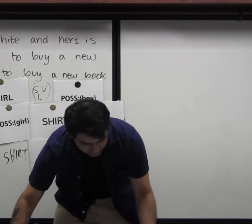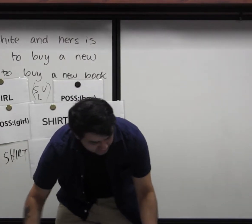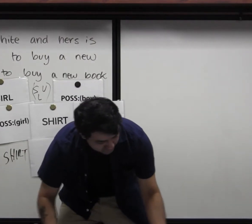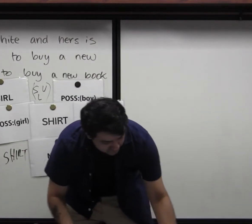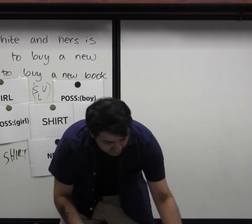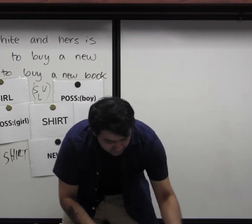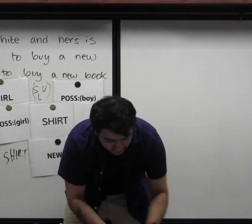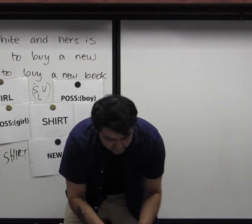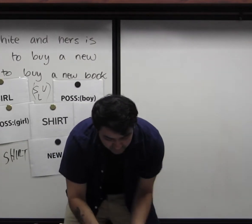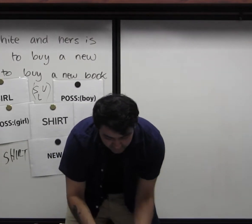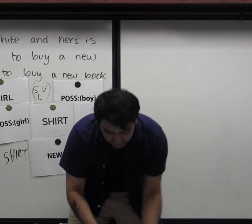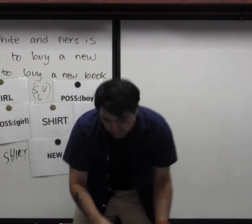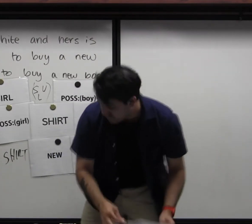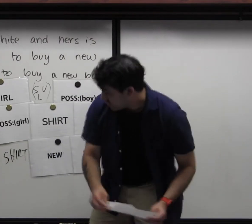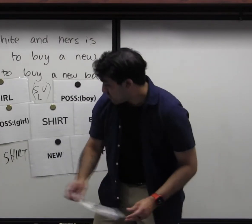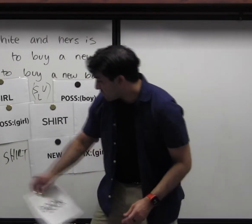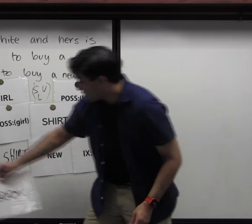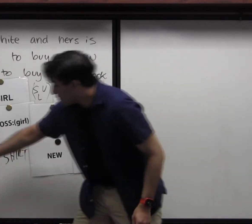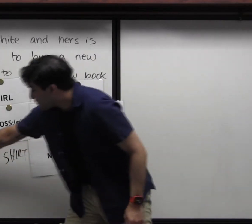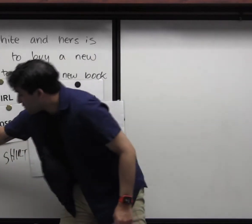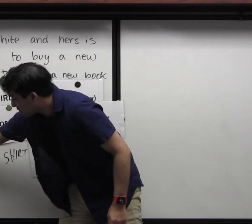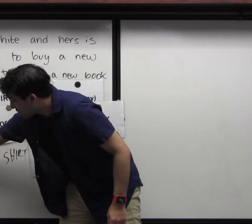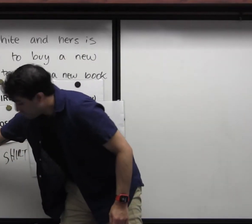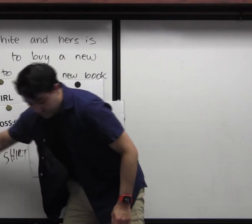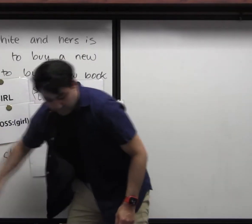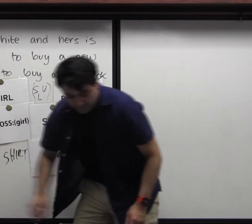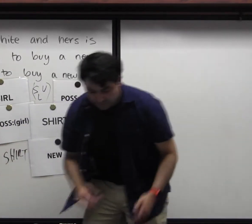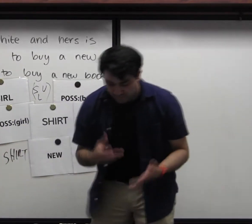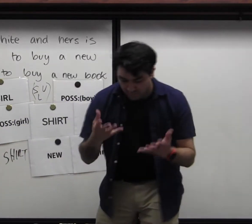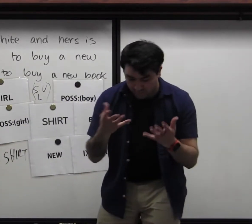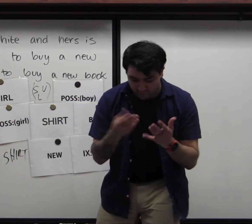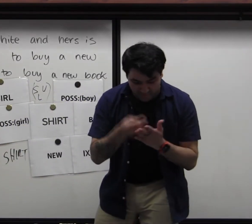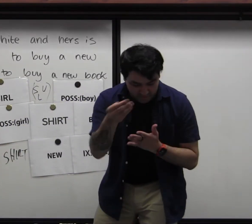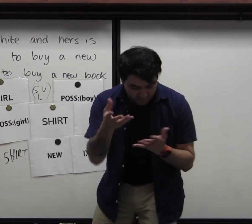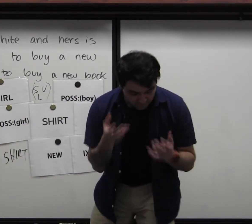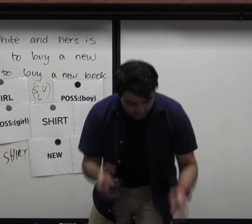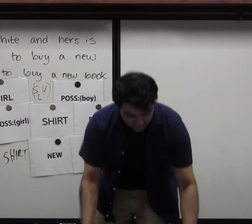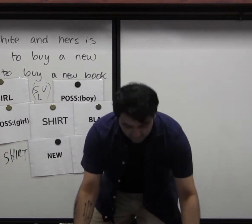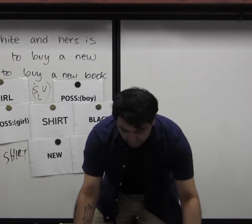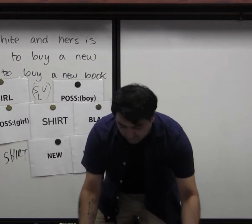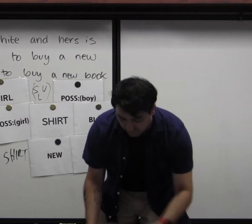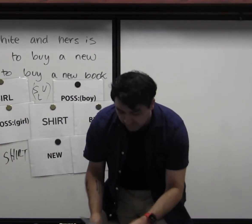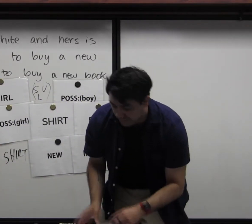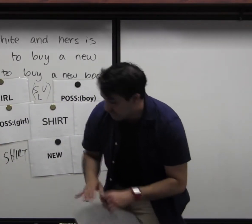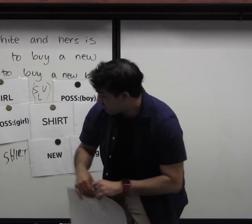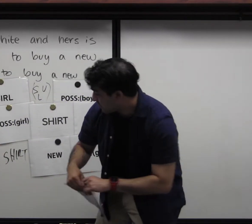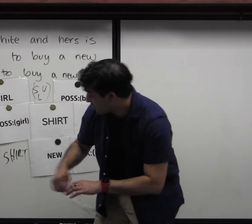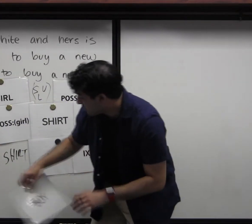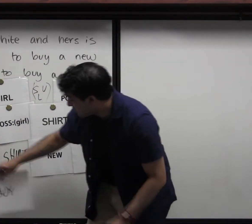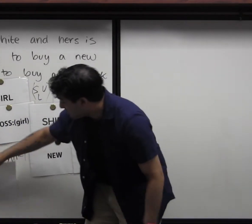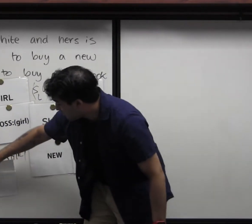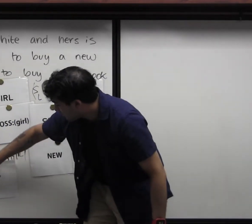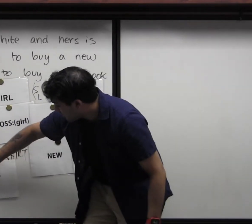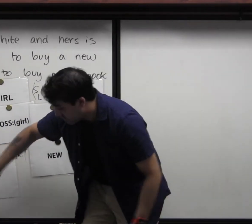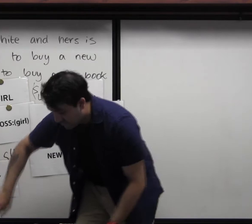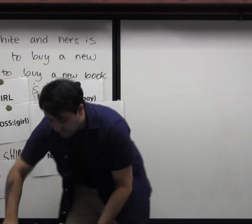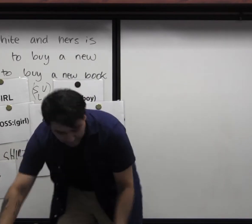grammatically correct and all of that. So we're doing some flexibility here. So now we have the girl and she's buying a